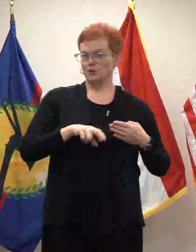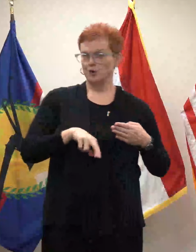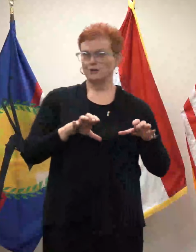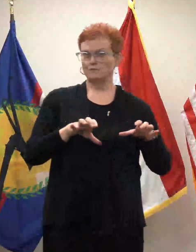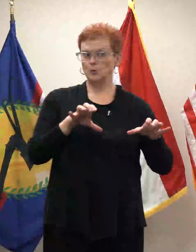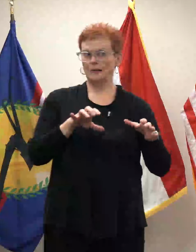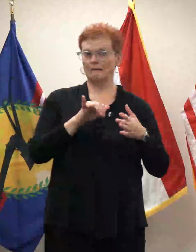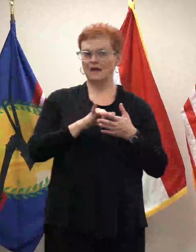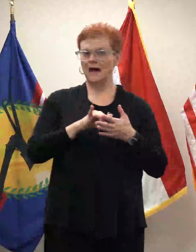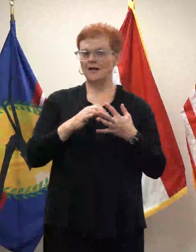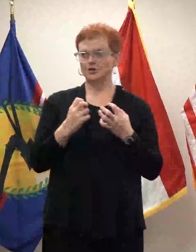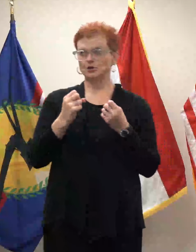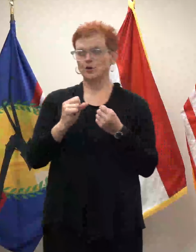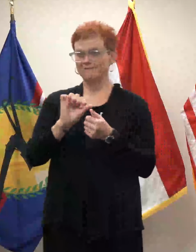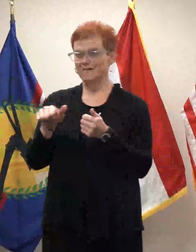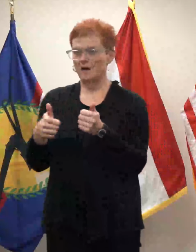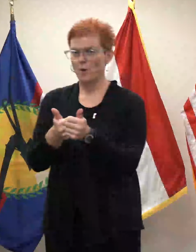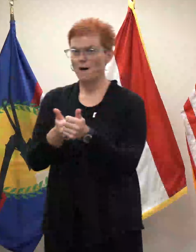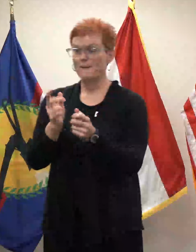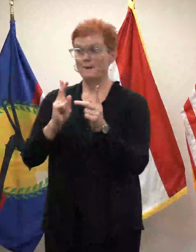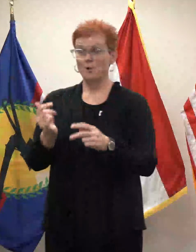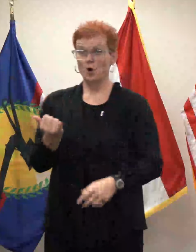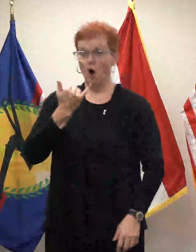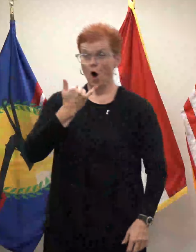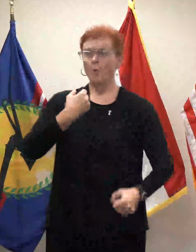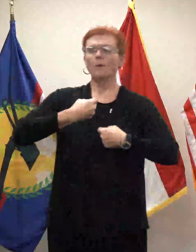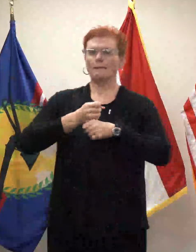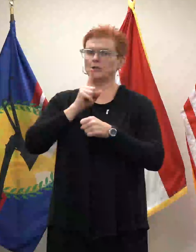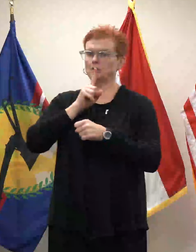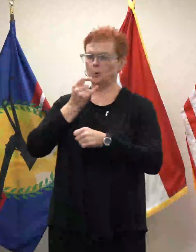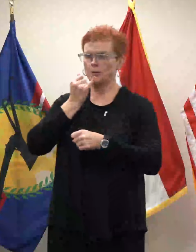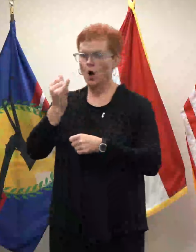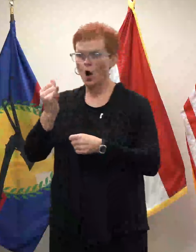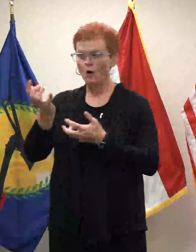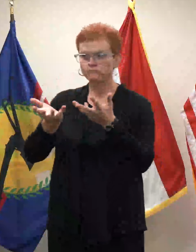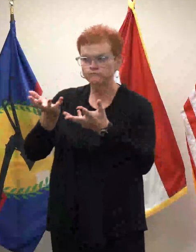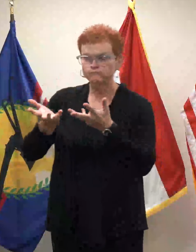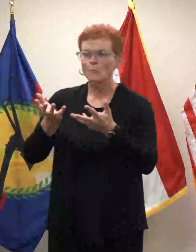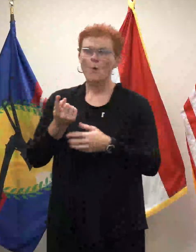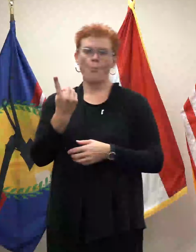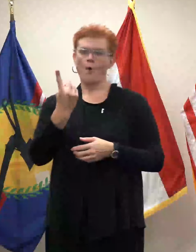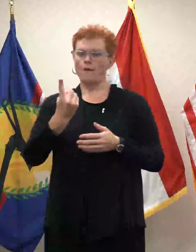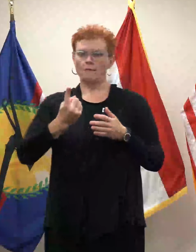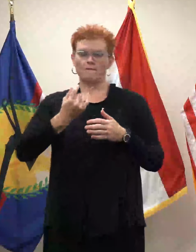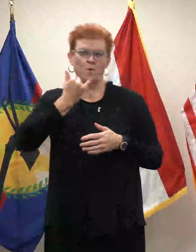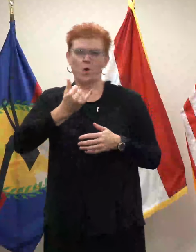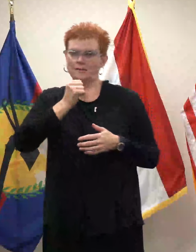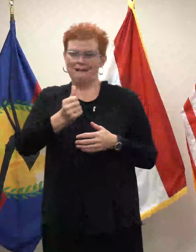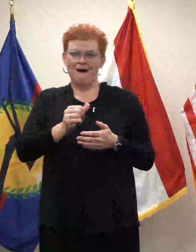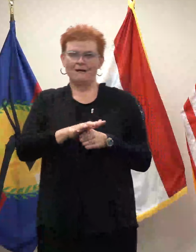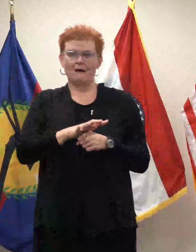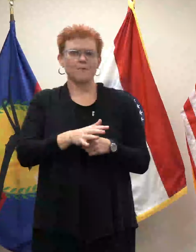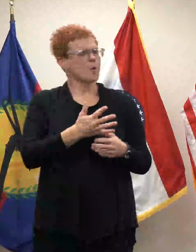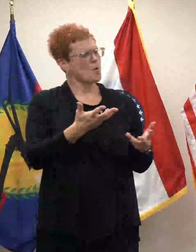tremendously assertive follow through. When people call us, we make sure they get connected to care. One phone call isn't enough. We all recognize that. So what is